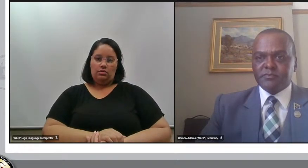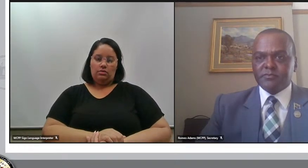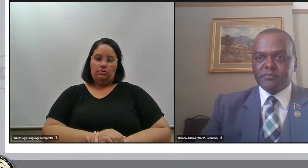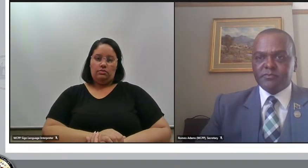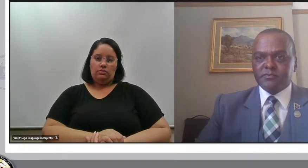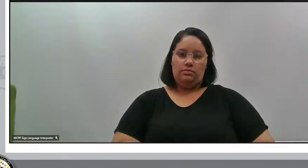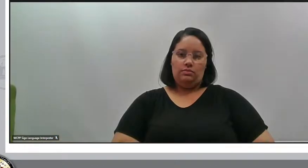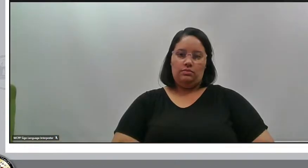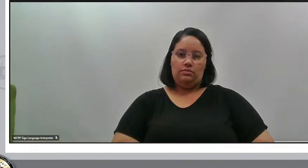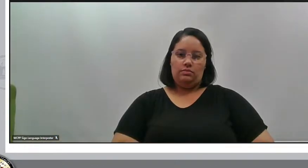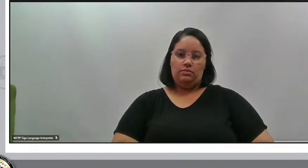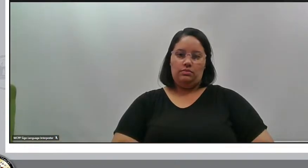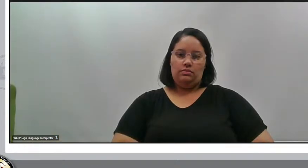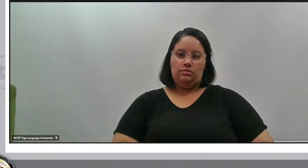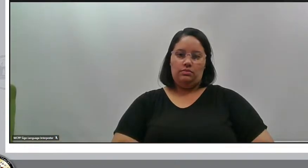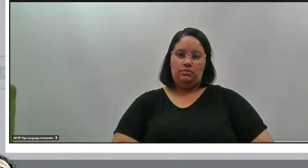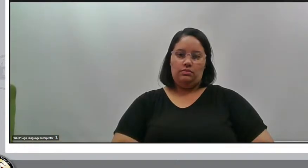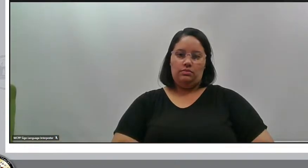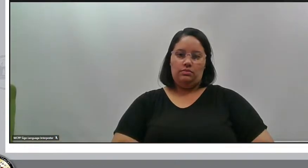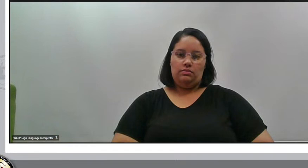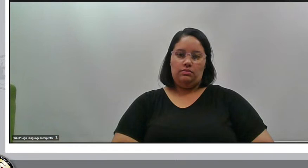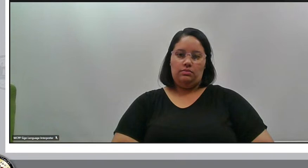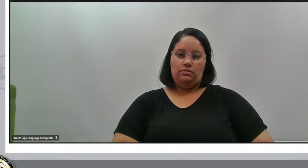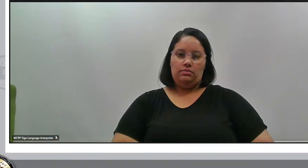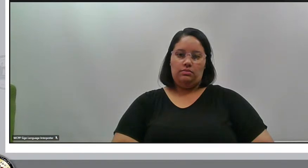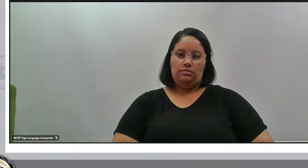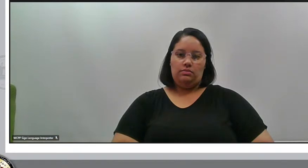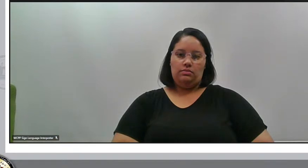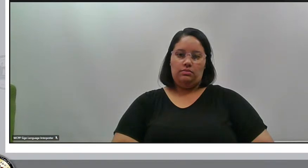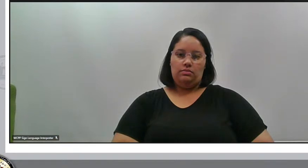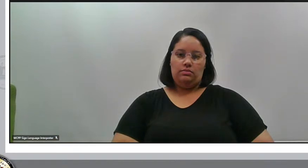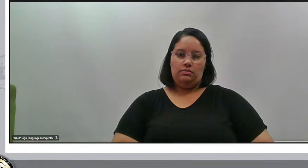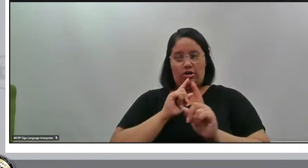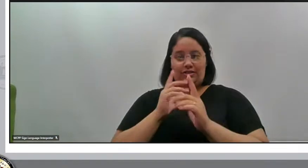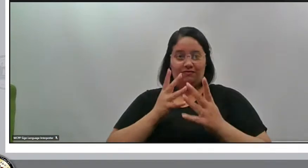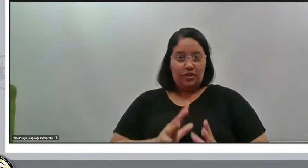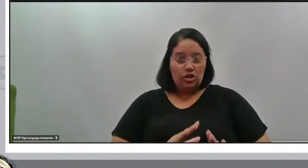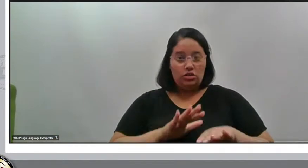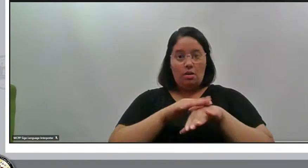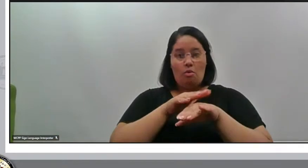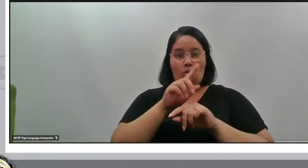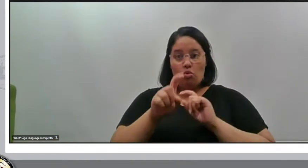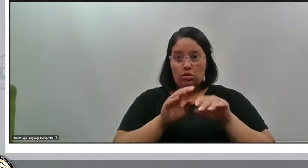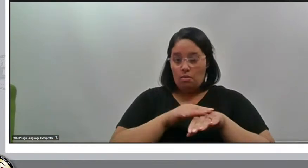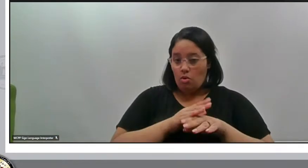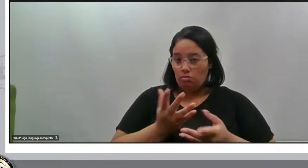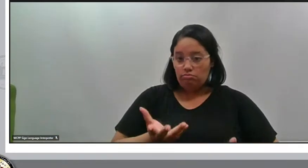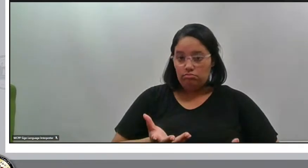Thank you. I think that's all the questions responded to. Members, are there any questions outstanding?